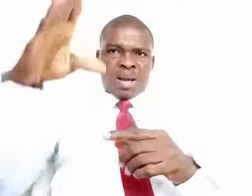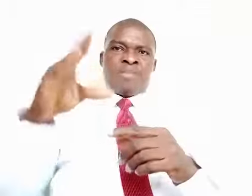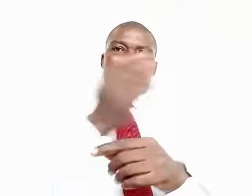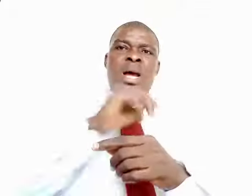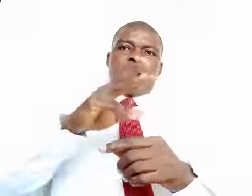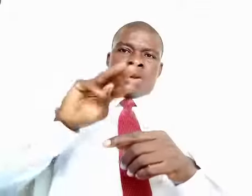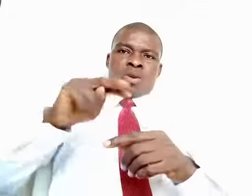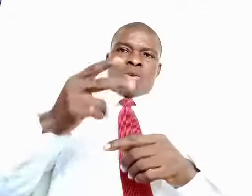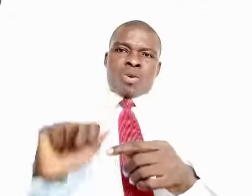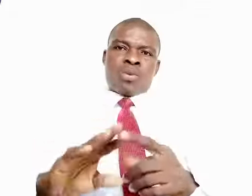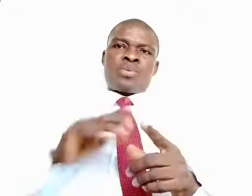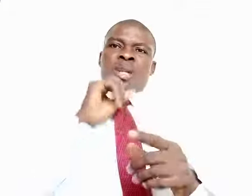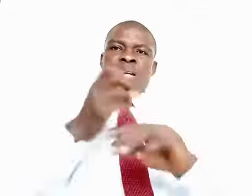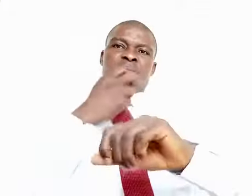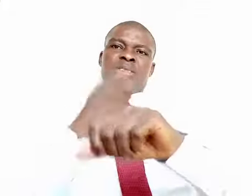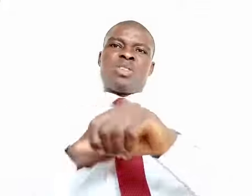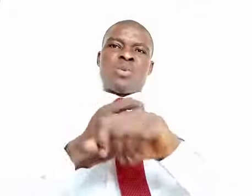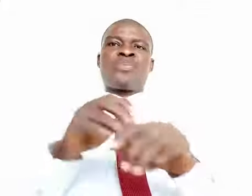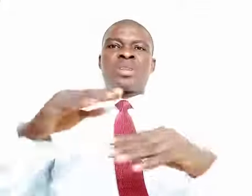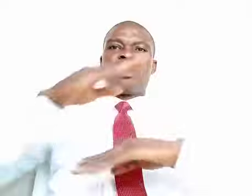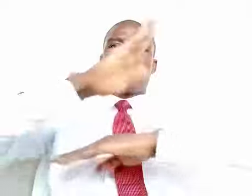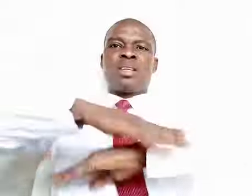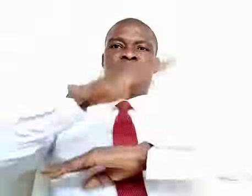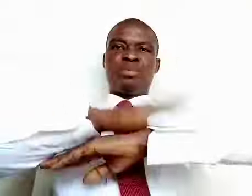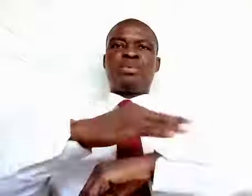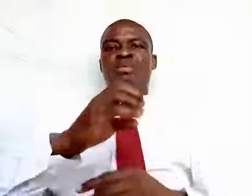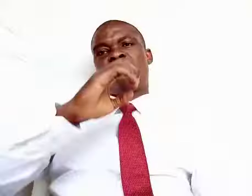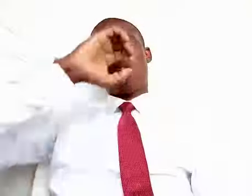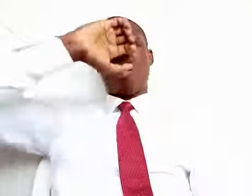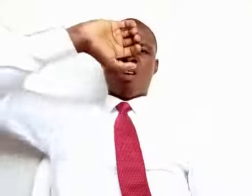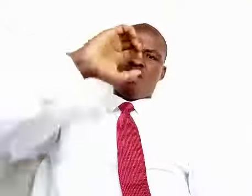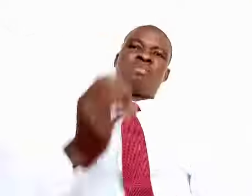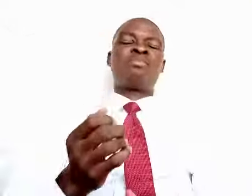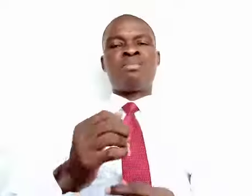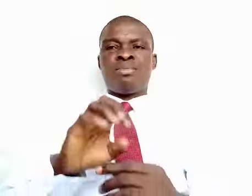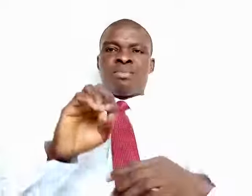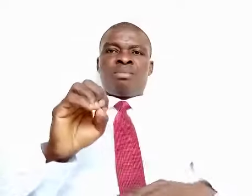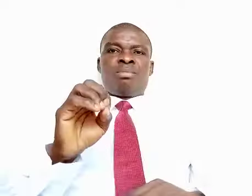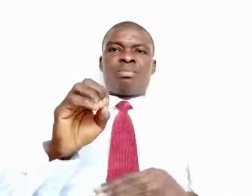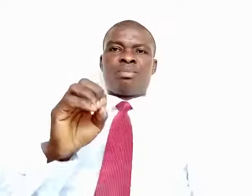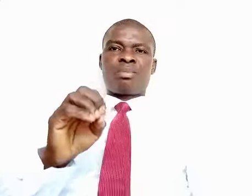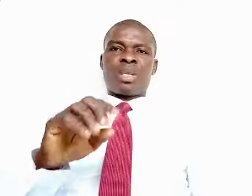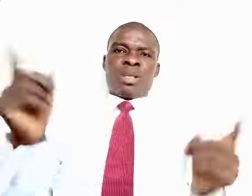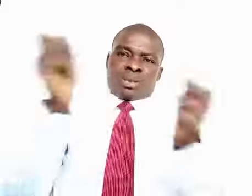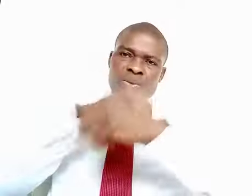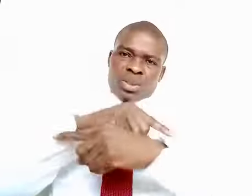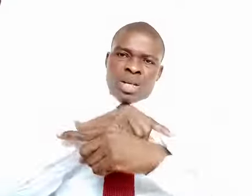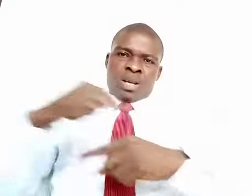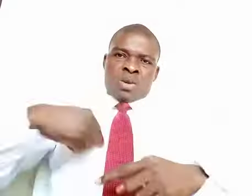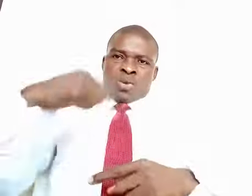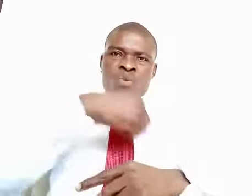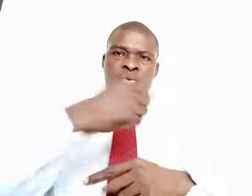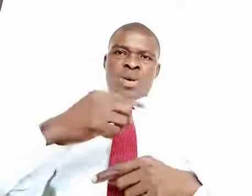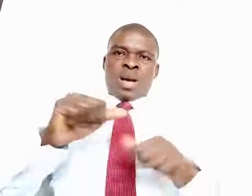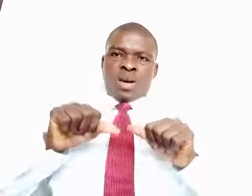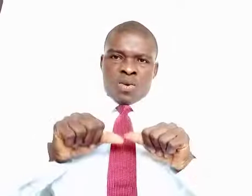as stone, table, cup, plastic, etc. Today, we will go further to